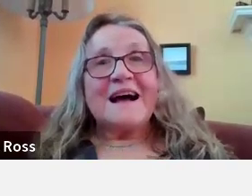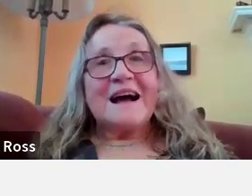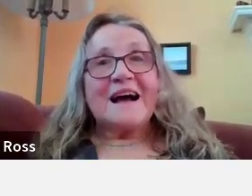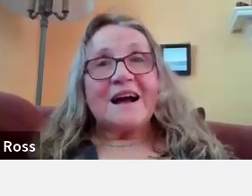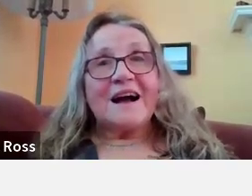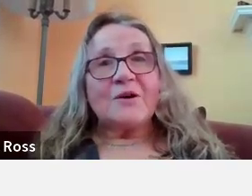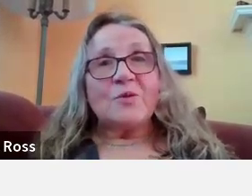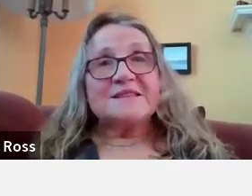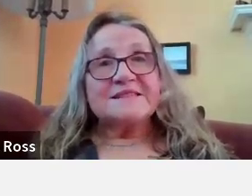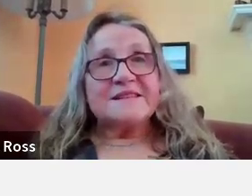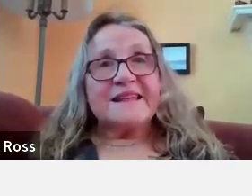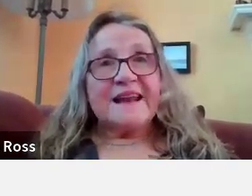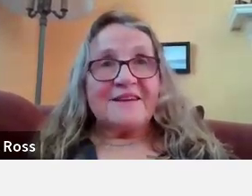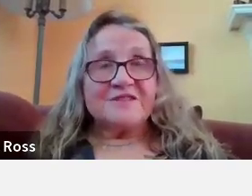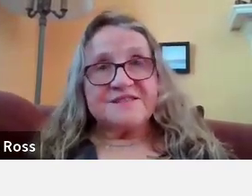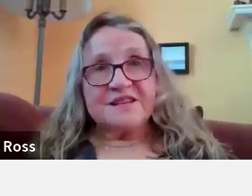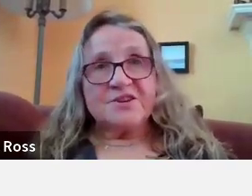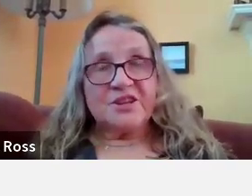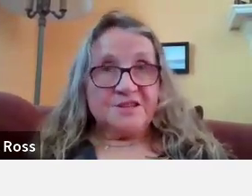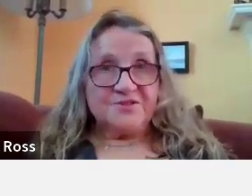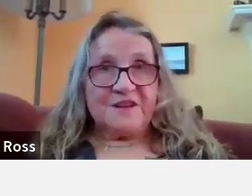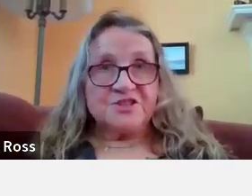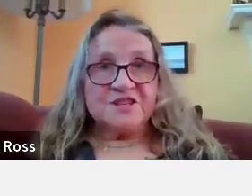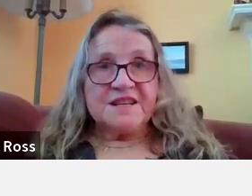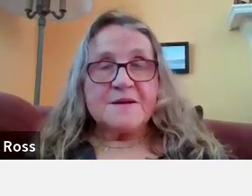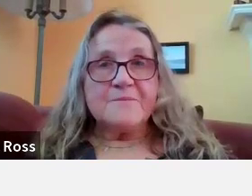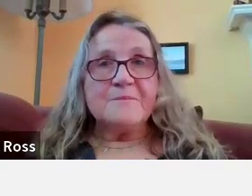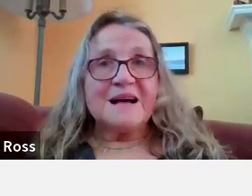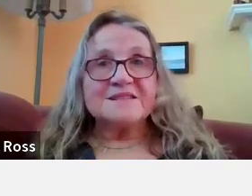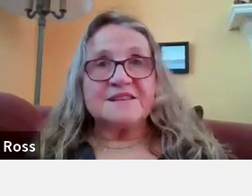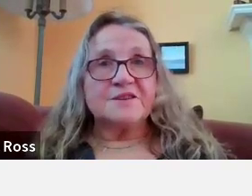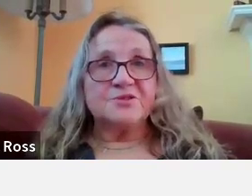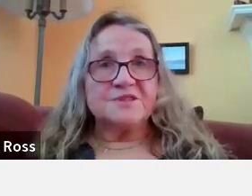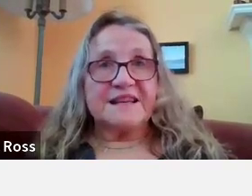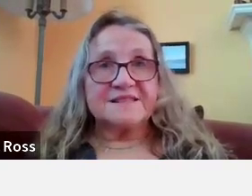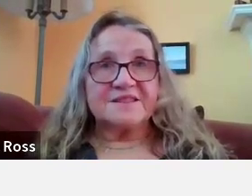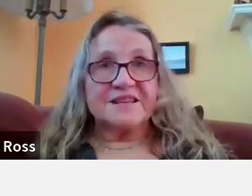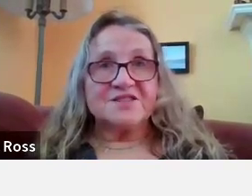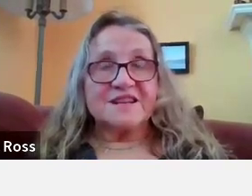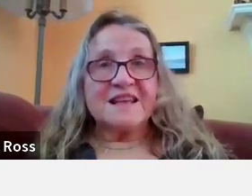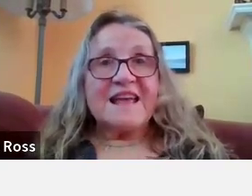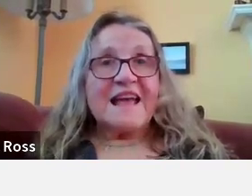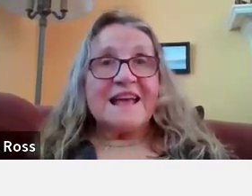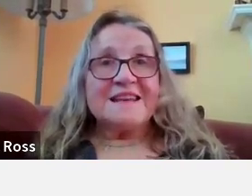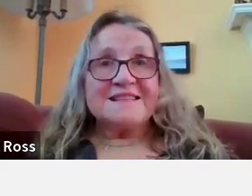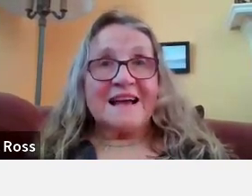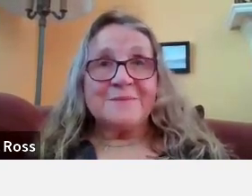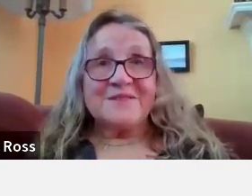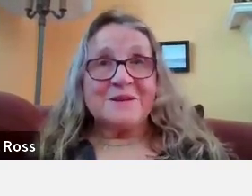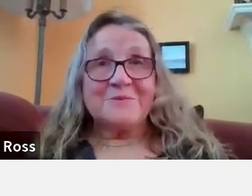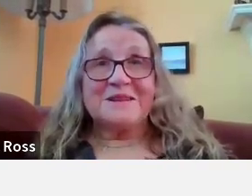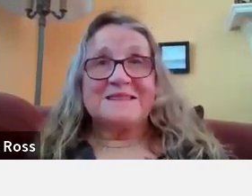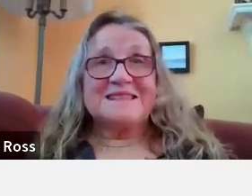won, was that every single intervention must include de-escalation.